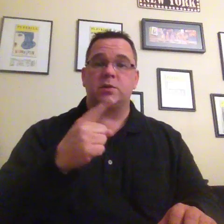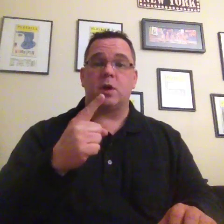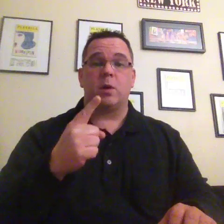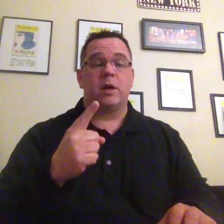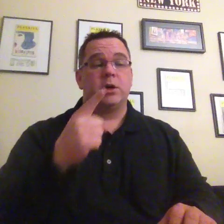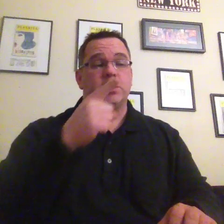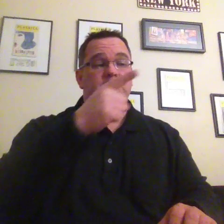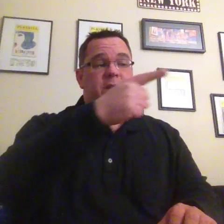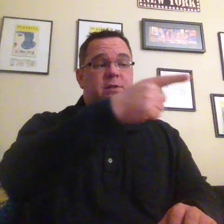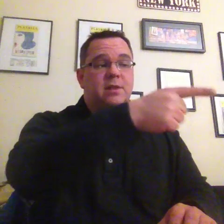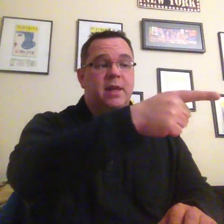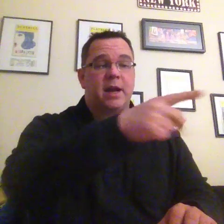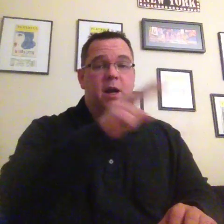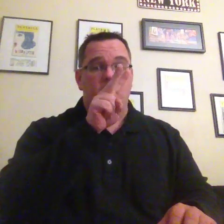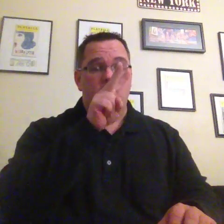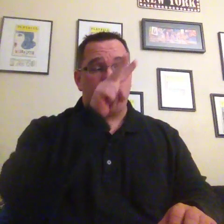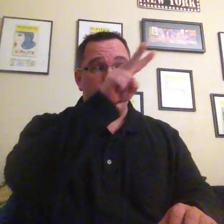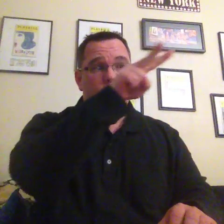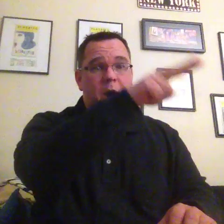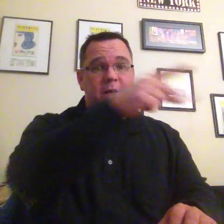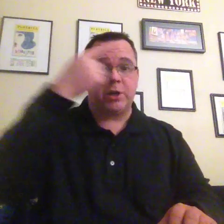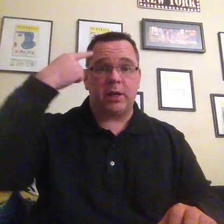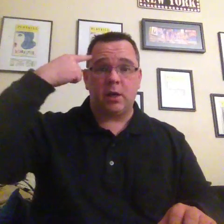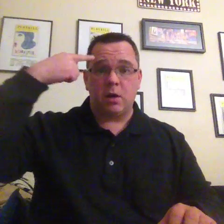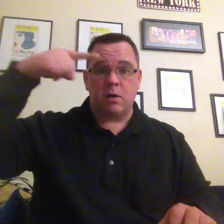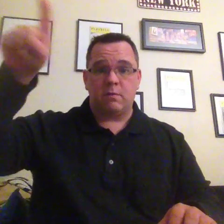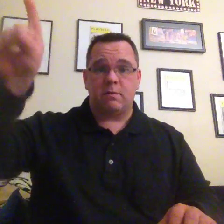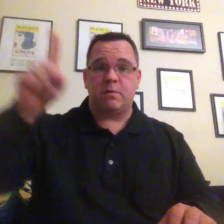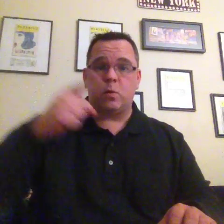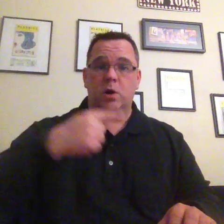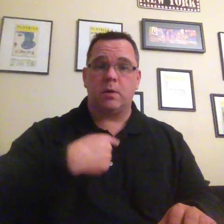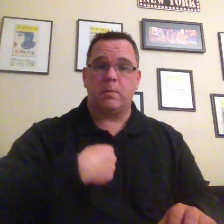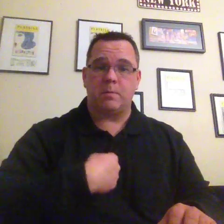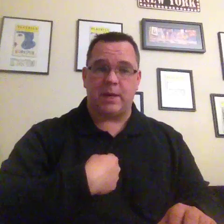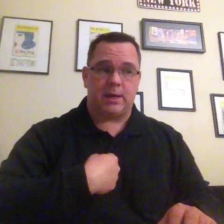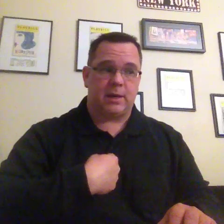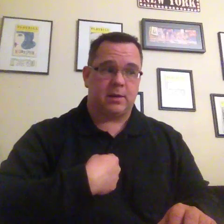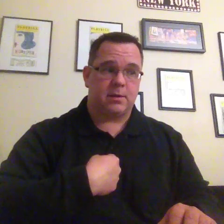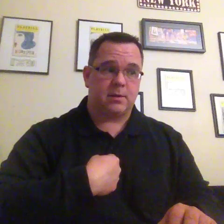So, she's there watching for me.